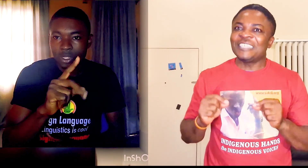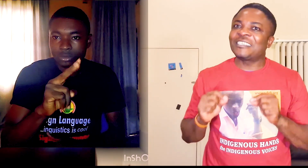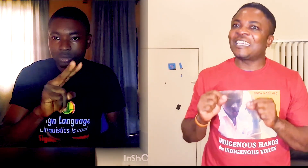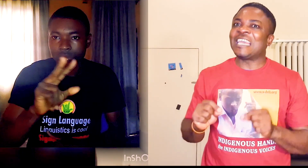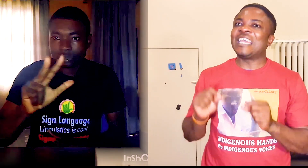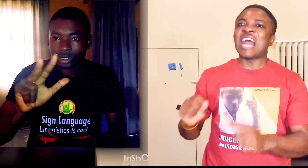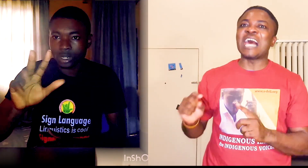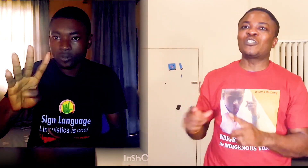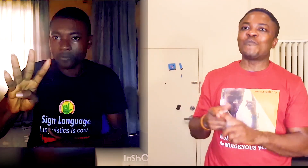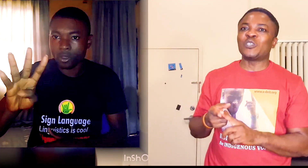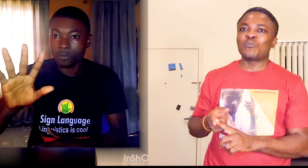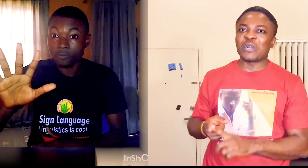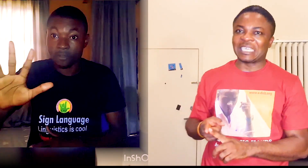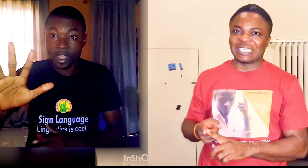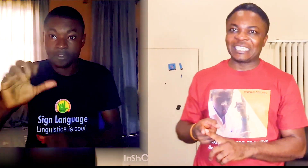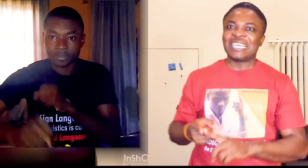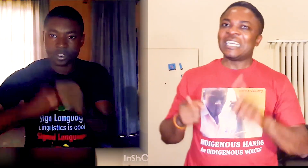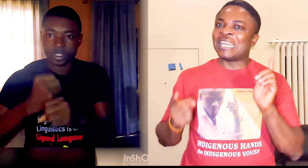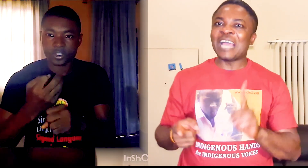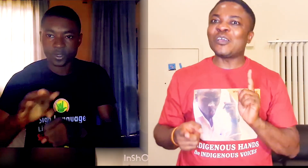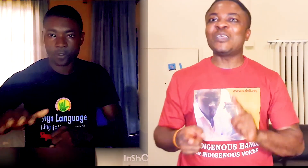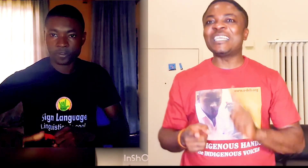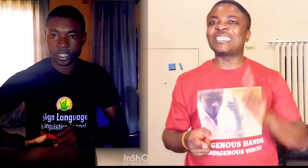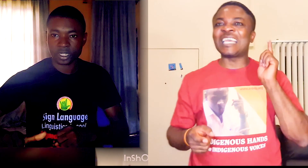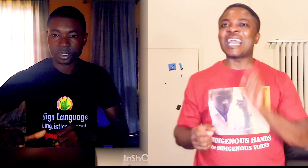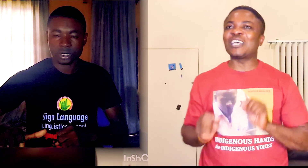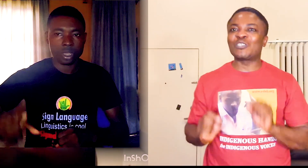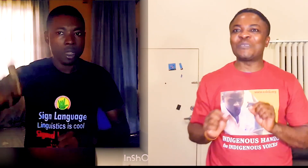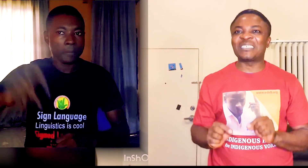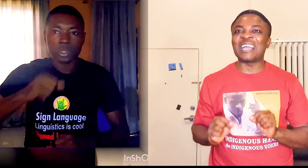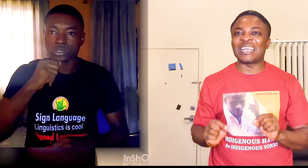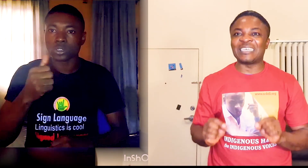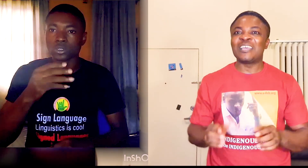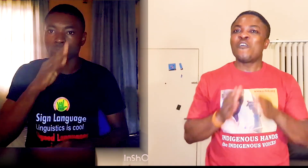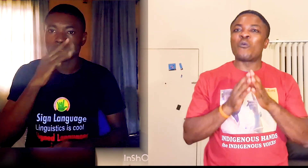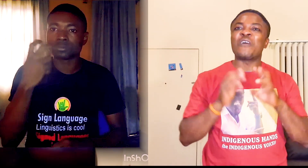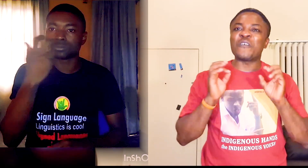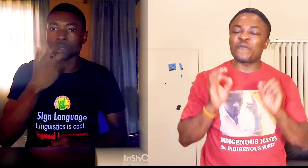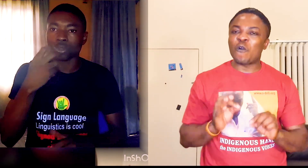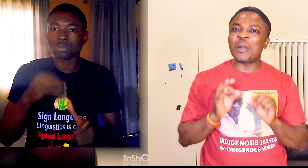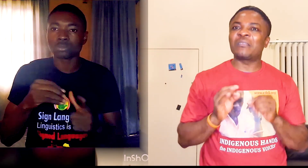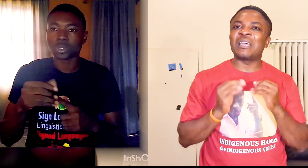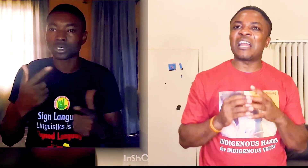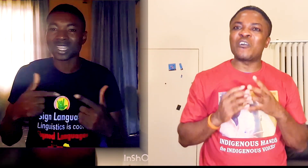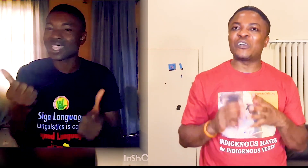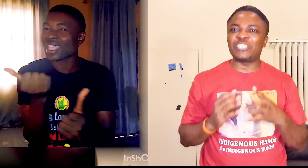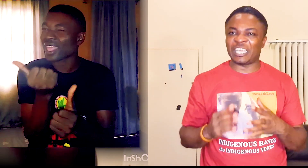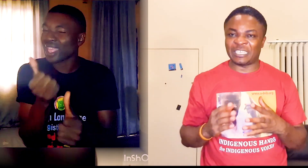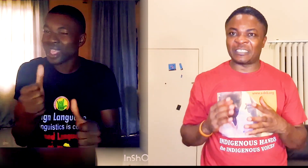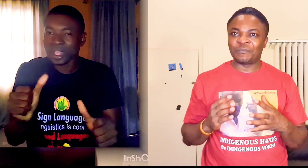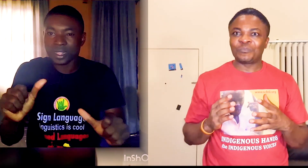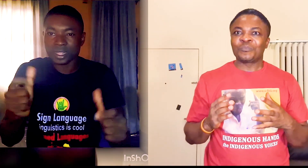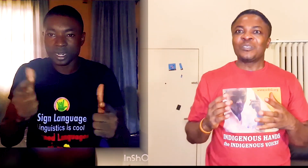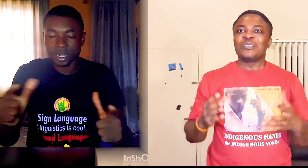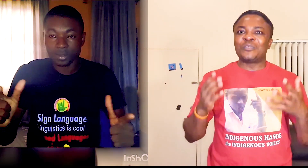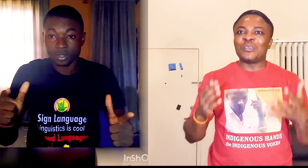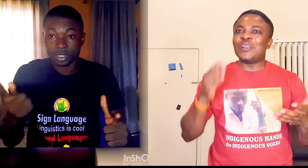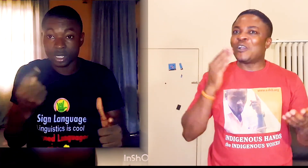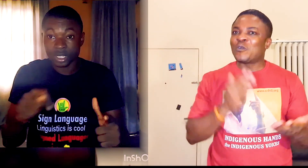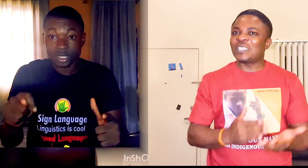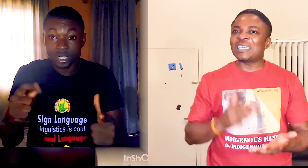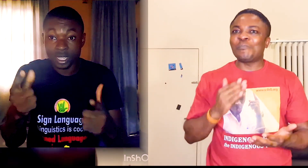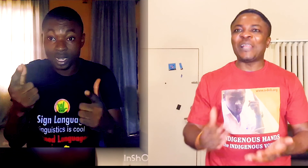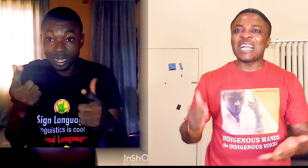It didn't say it has to be spoken. Neither did it say it has to be signed. Whatever format the language is,